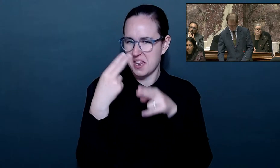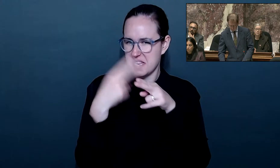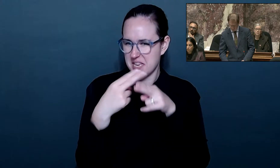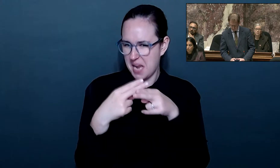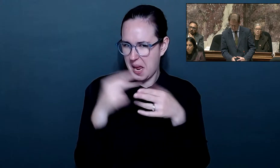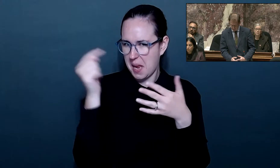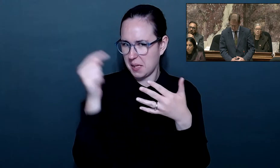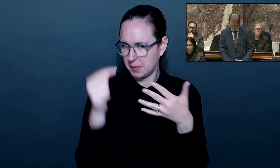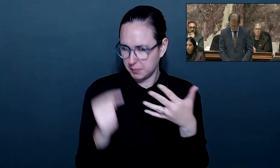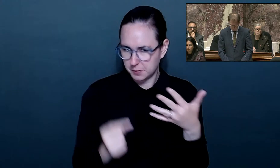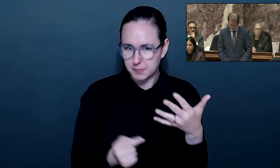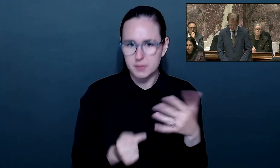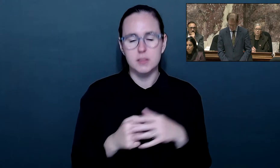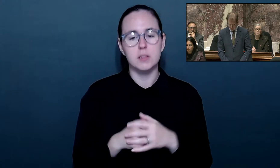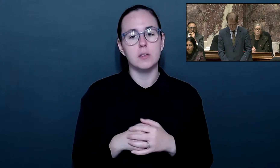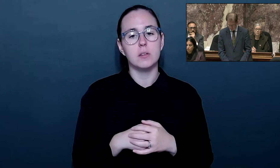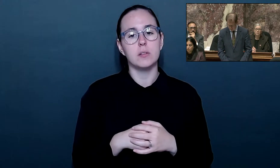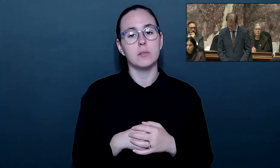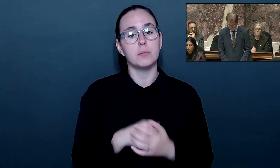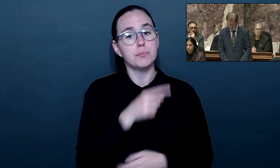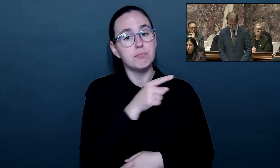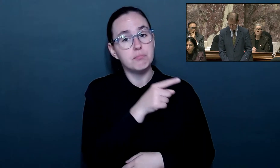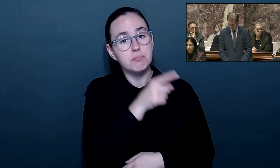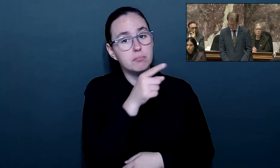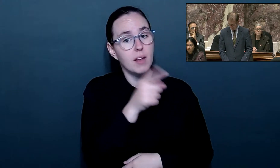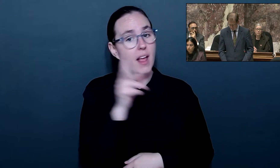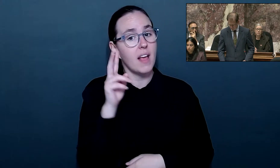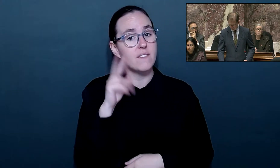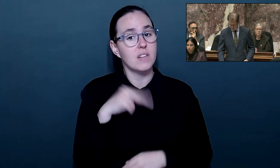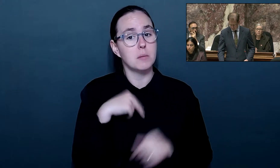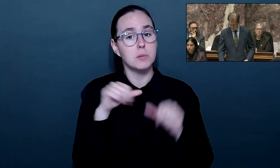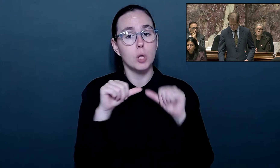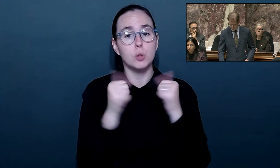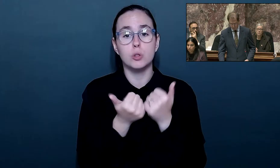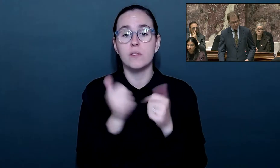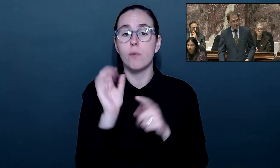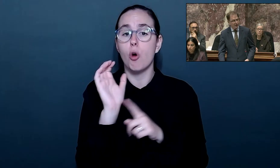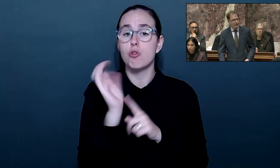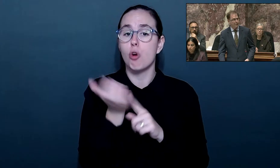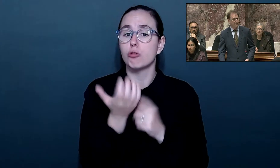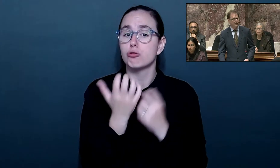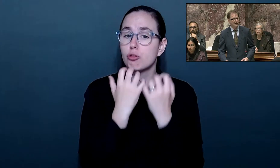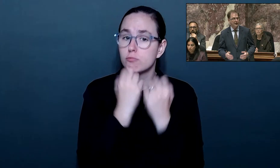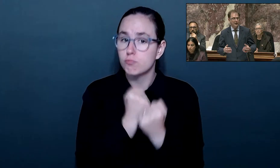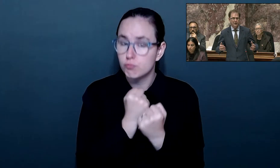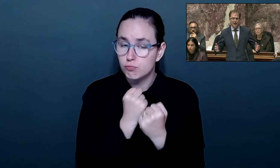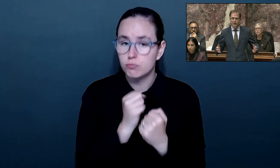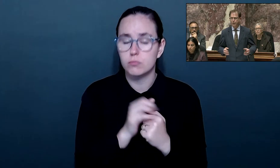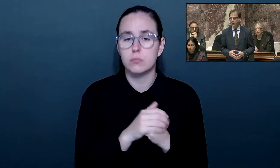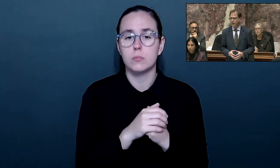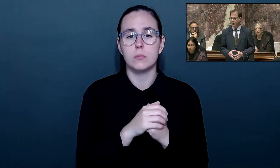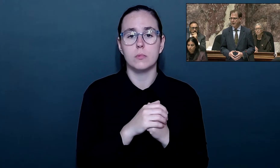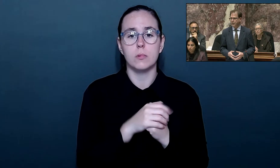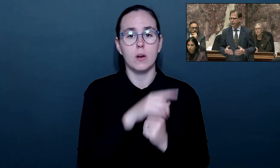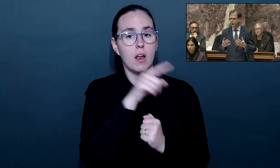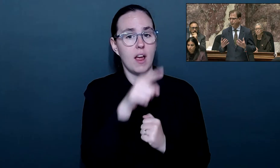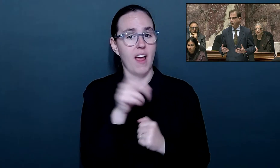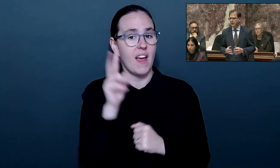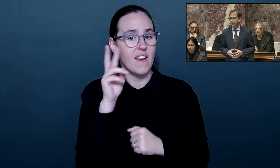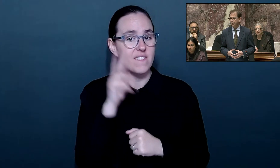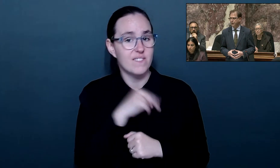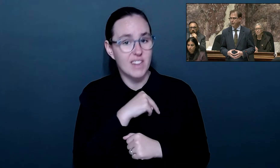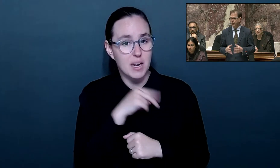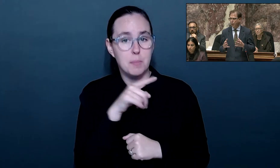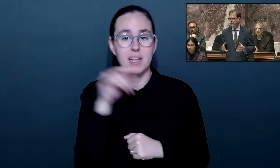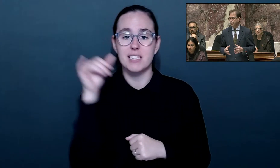for Cultural Preservation, and Tri Duc Dang from the Vietnamese Air Force Association of BC. Thank you for all members for